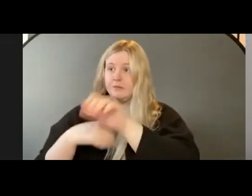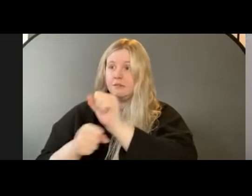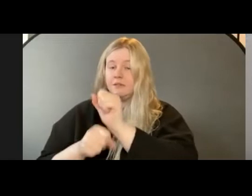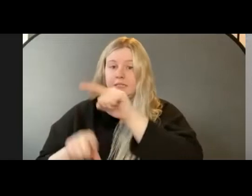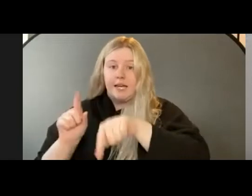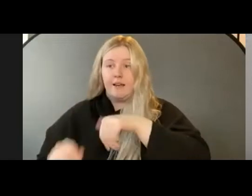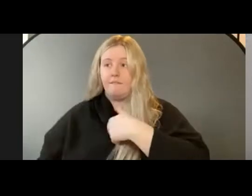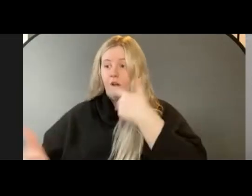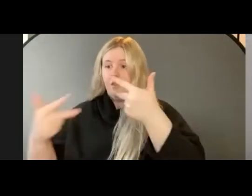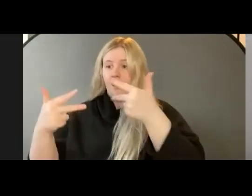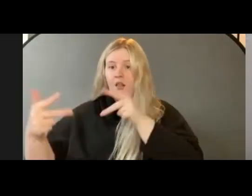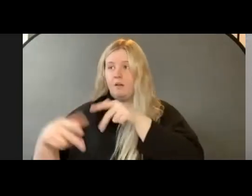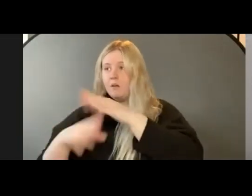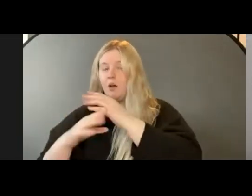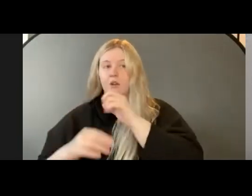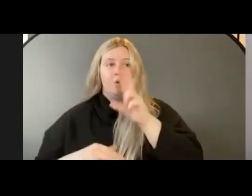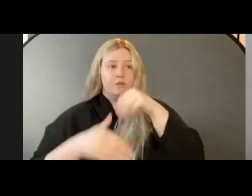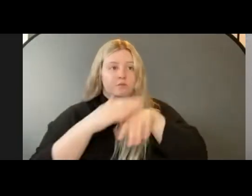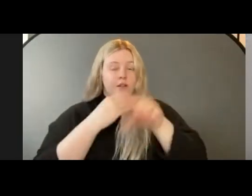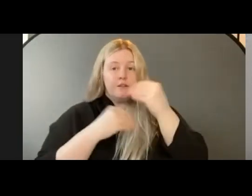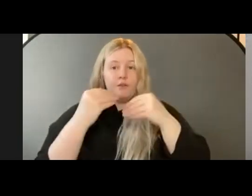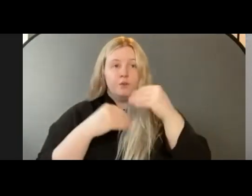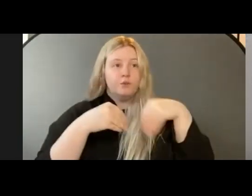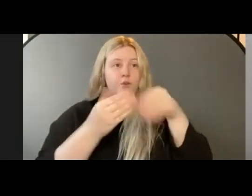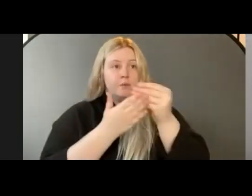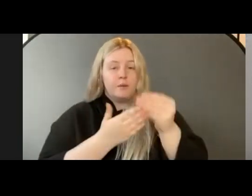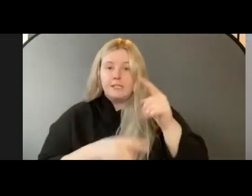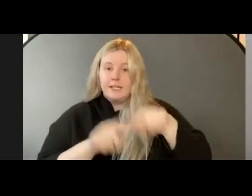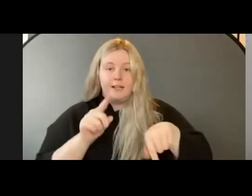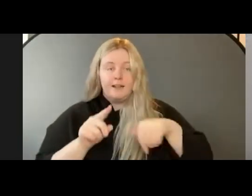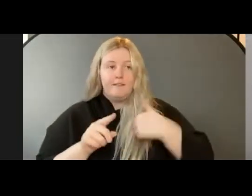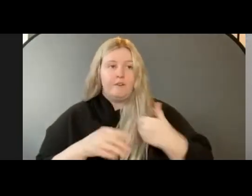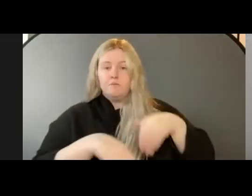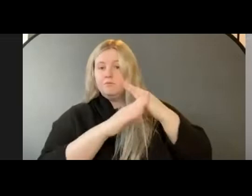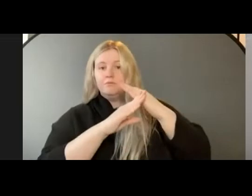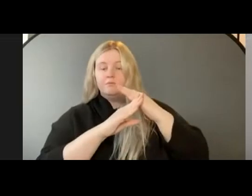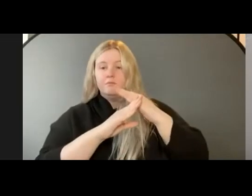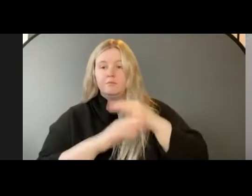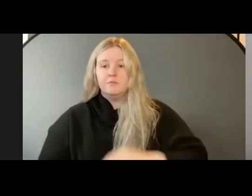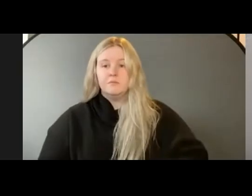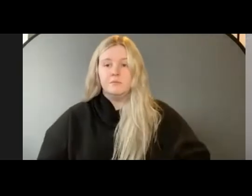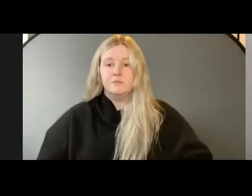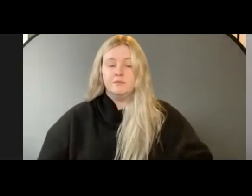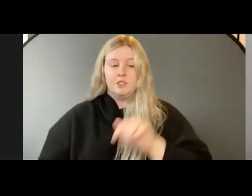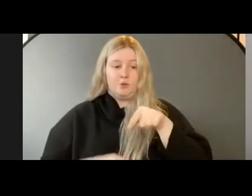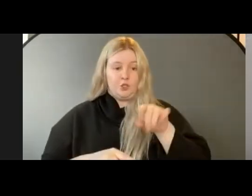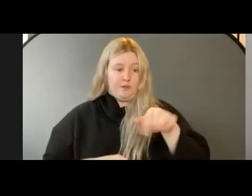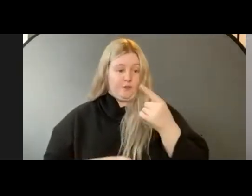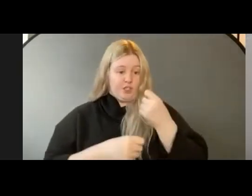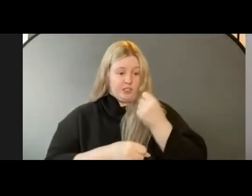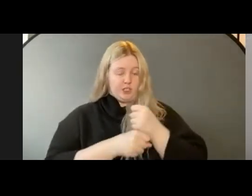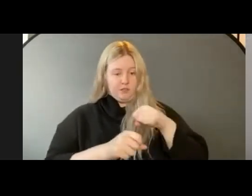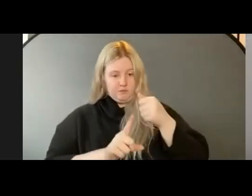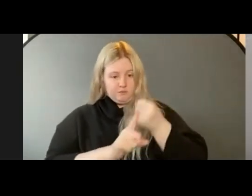inability to get food because of the blockade in downtown streets. So a year when older persons were devastated by the pandemic,